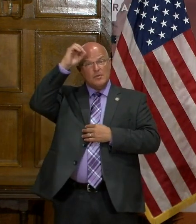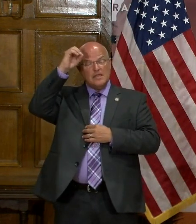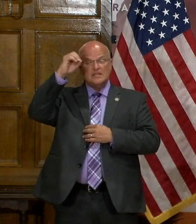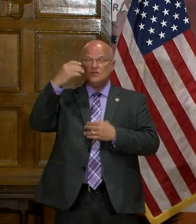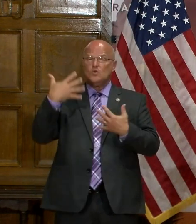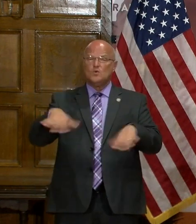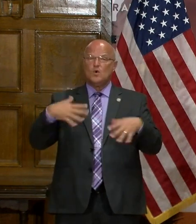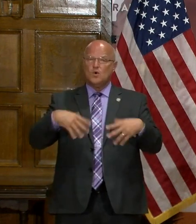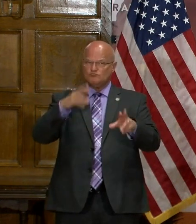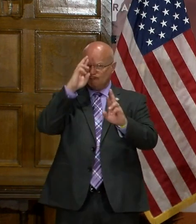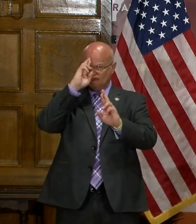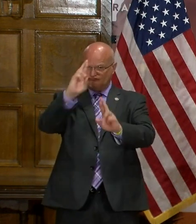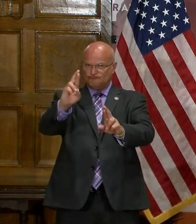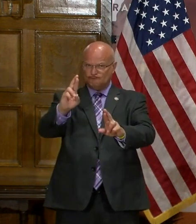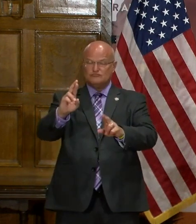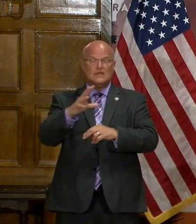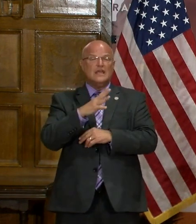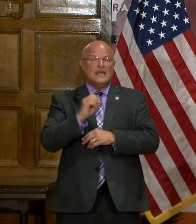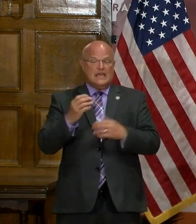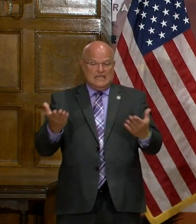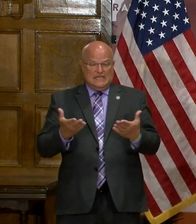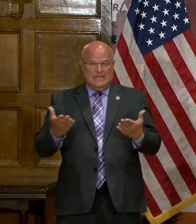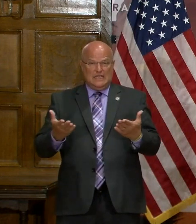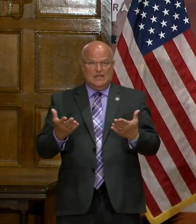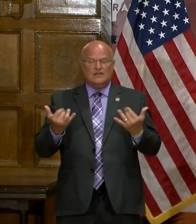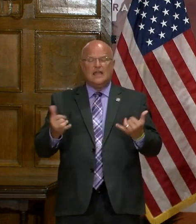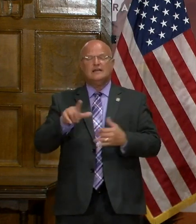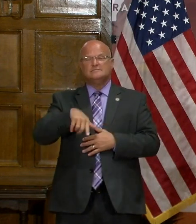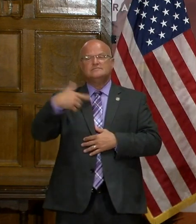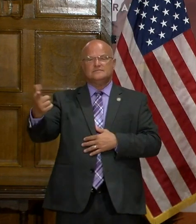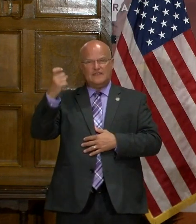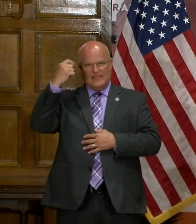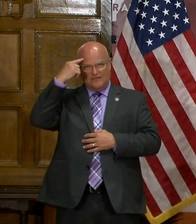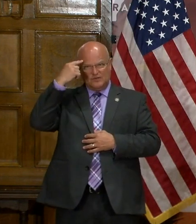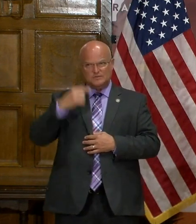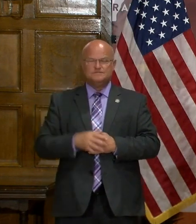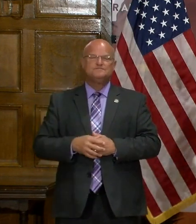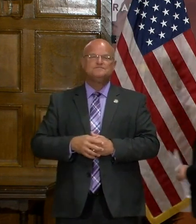well respected. And I'll end that here and turn this back over to the governor.